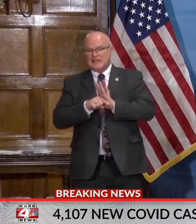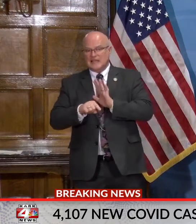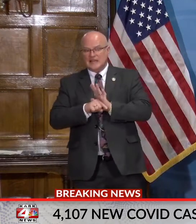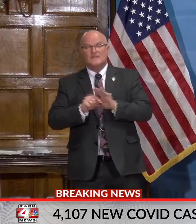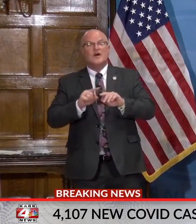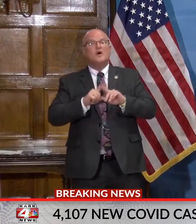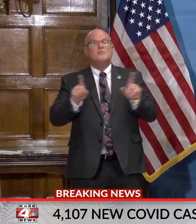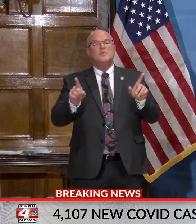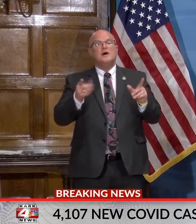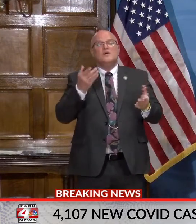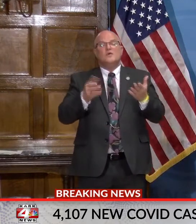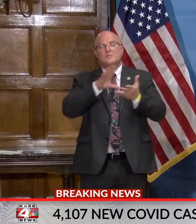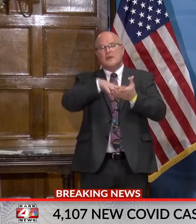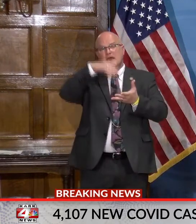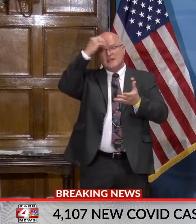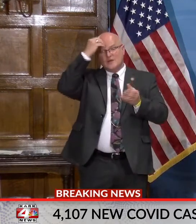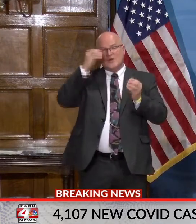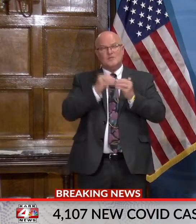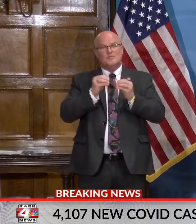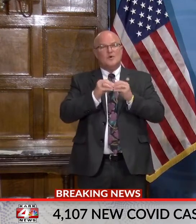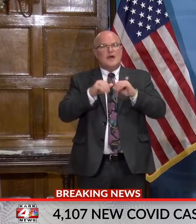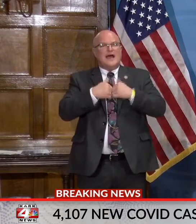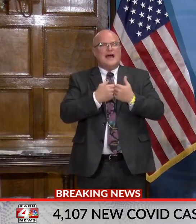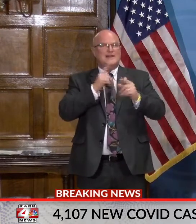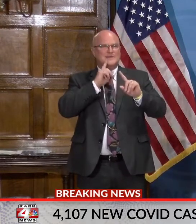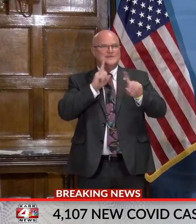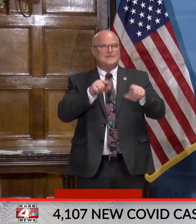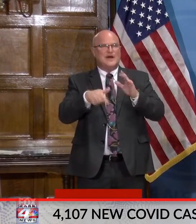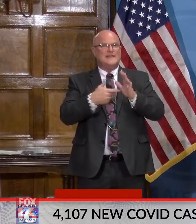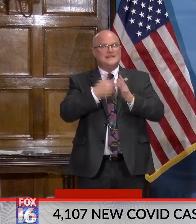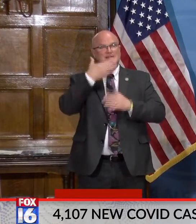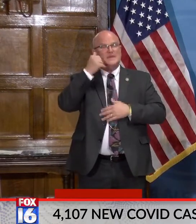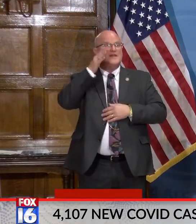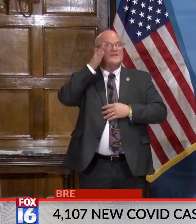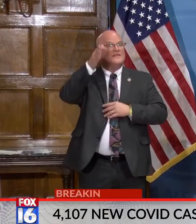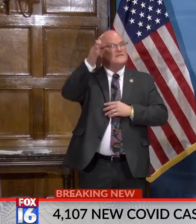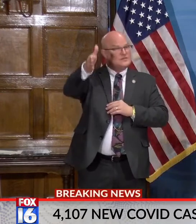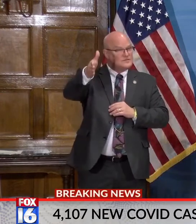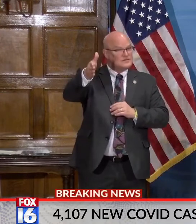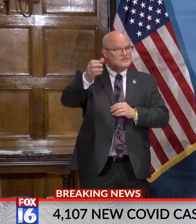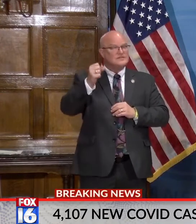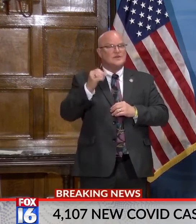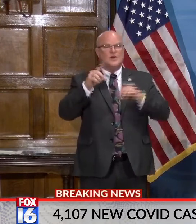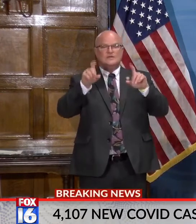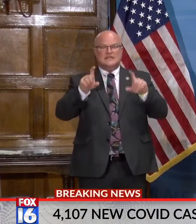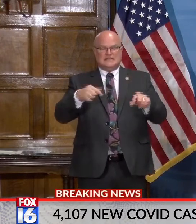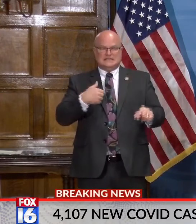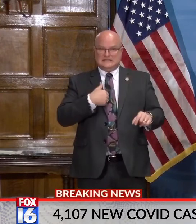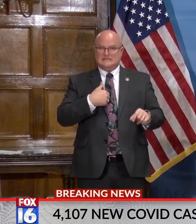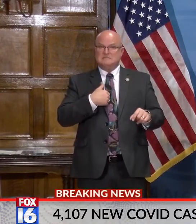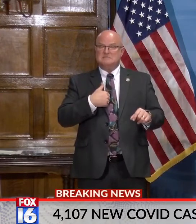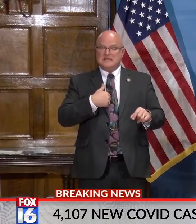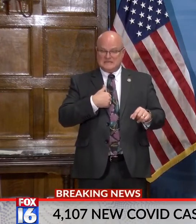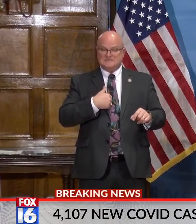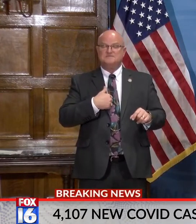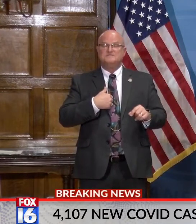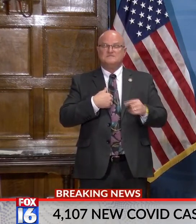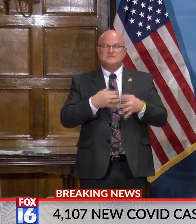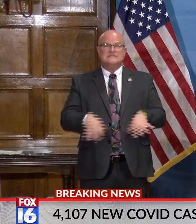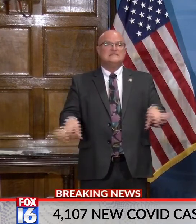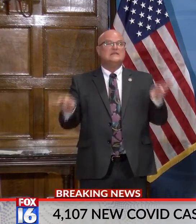we might learn a little bit as to how to respond to this better in the future. And so testing to me is